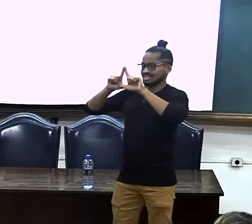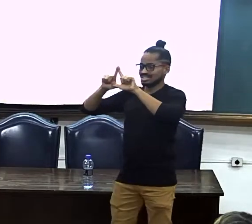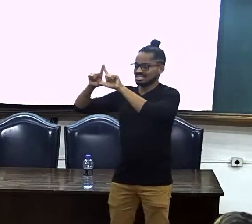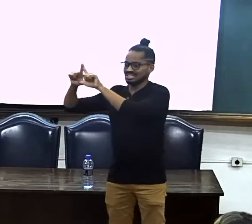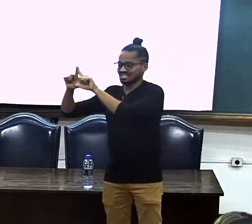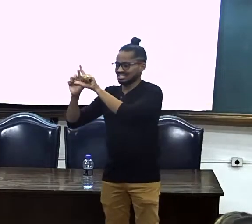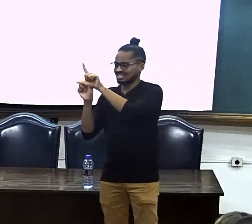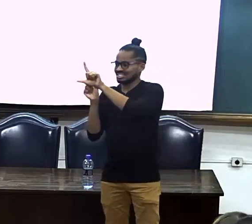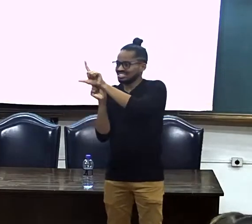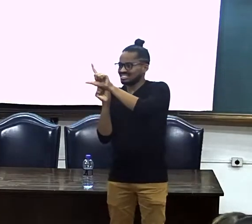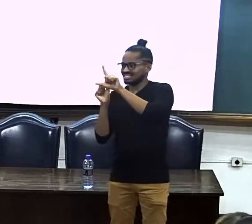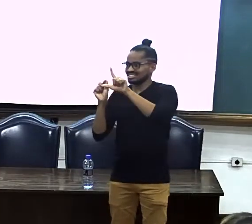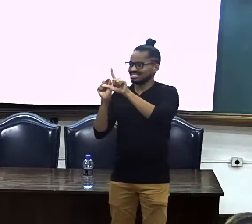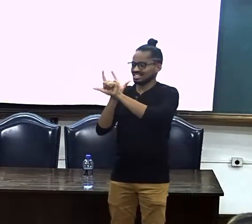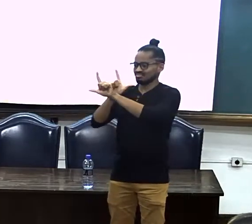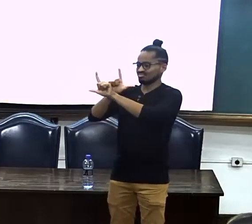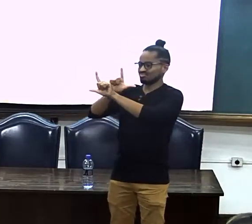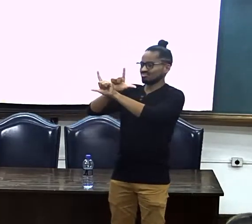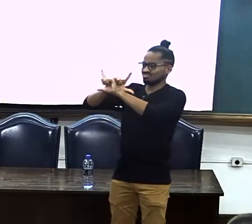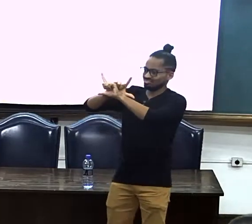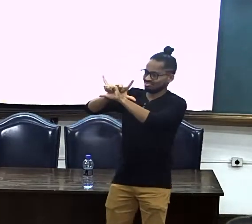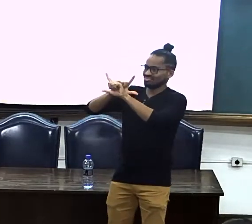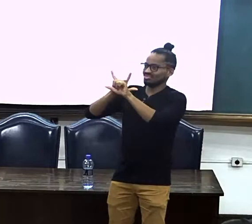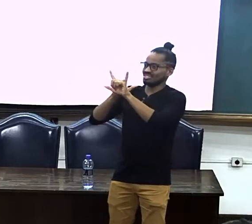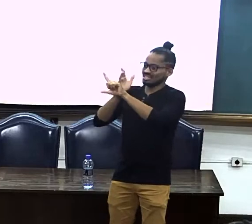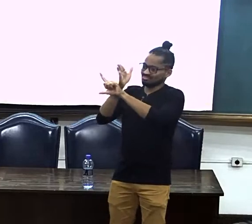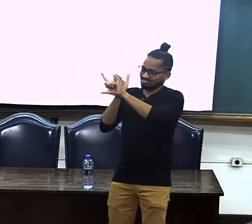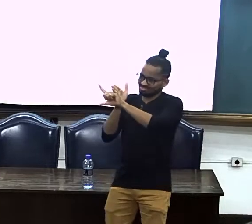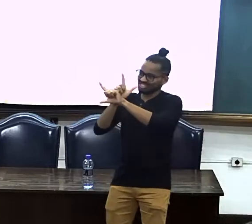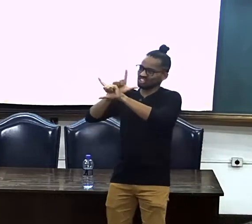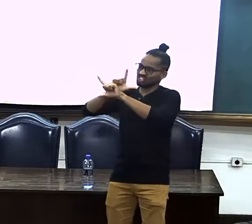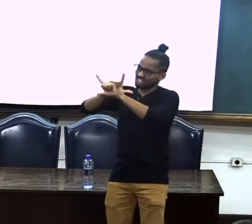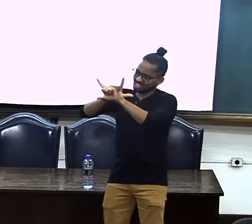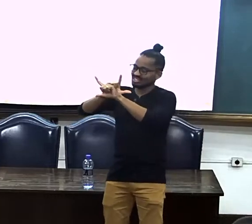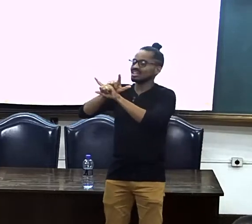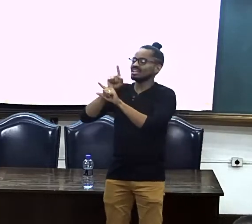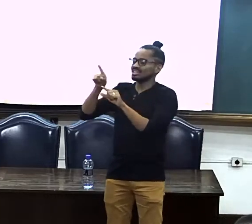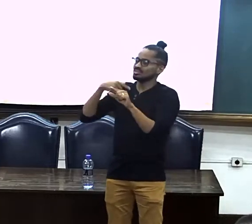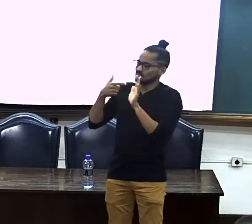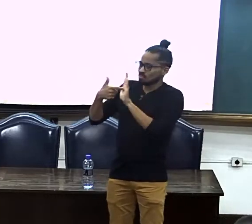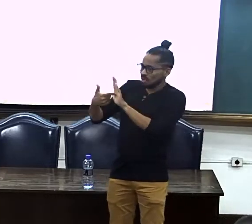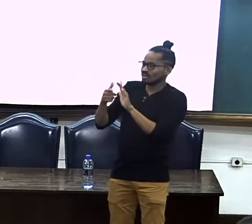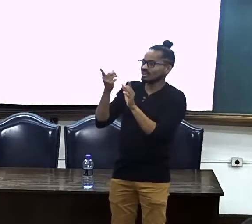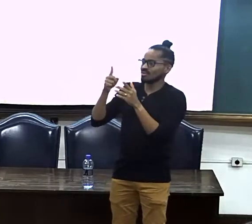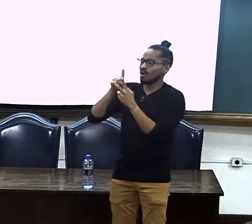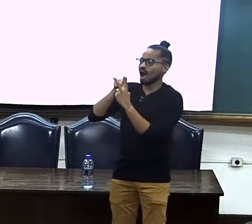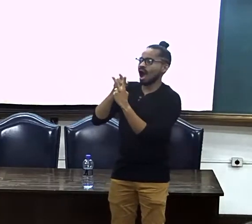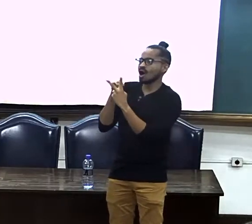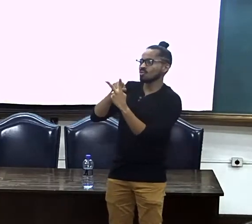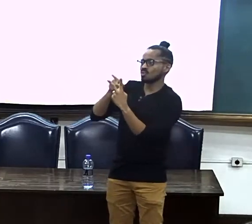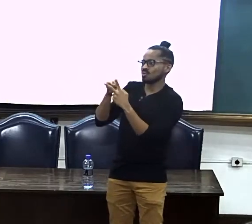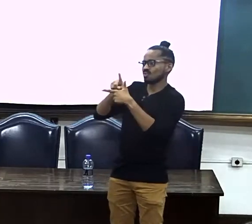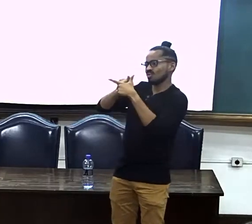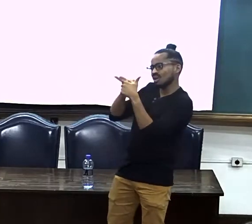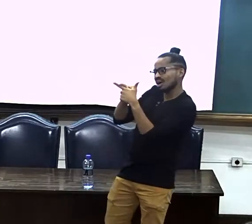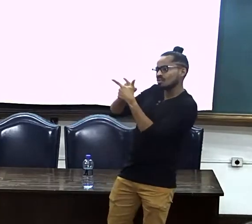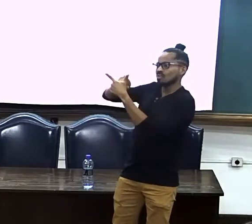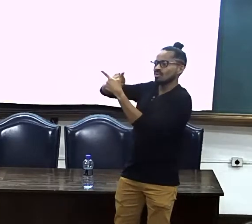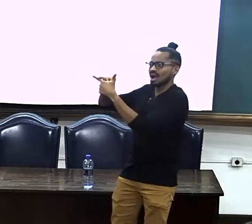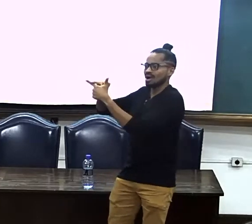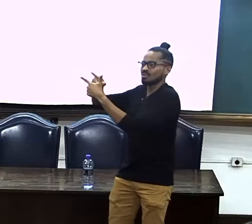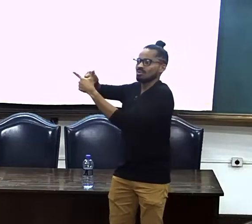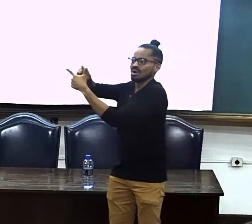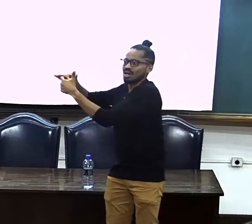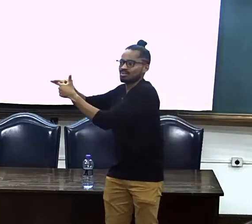der. Therefore, the angles of all the triangles are the same as in one